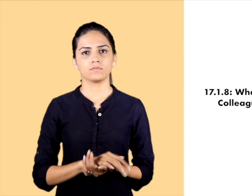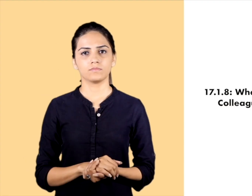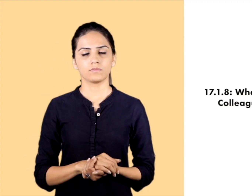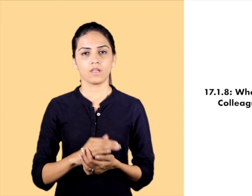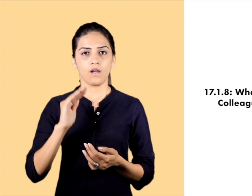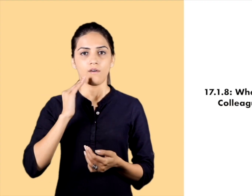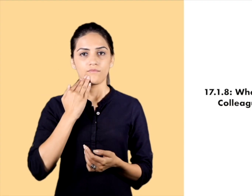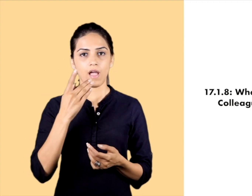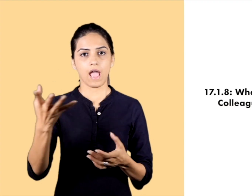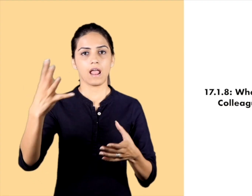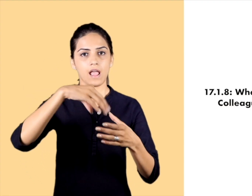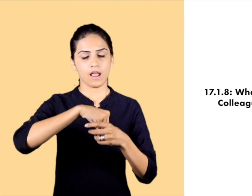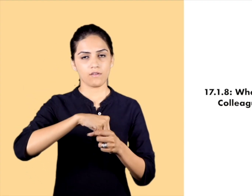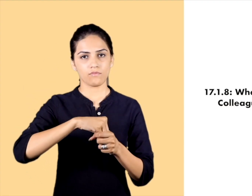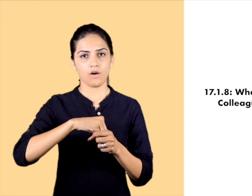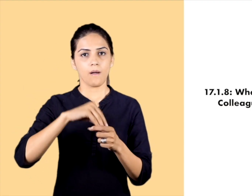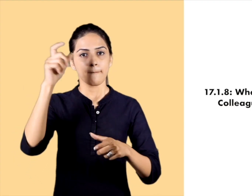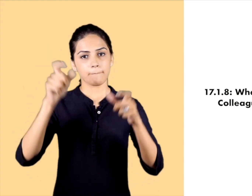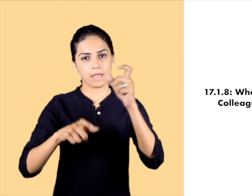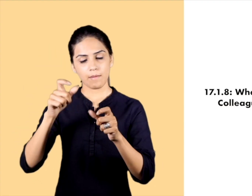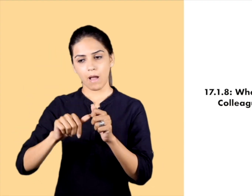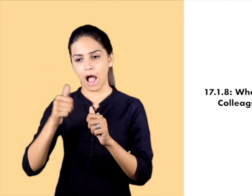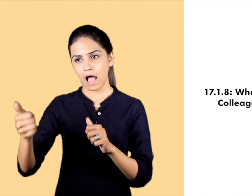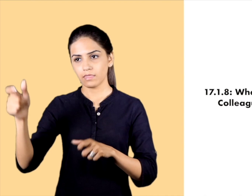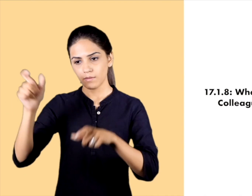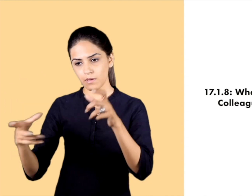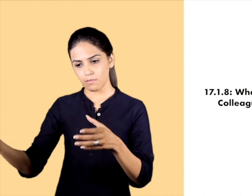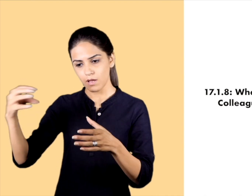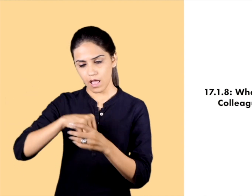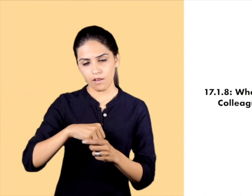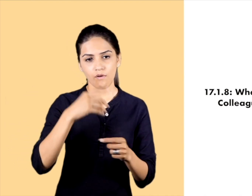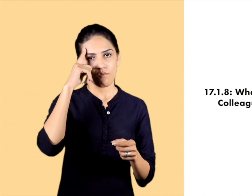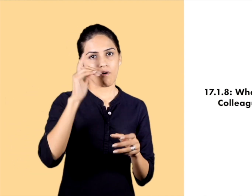17.1.8. When to involve other colleagues to complete.